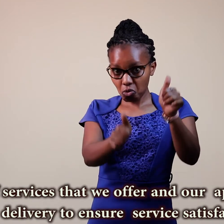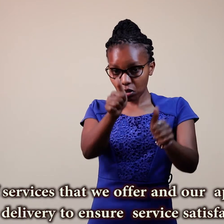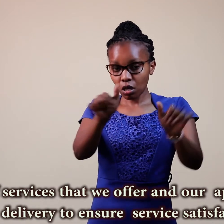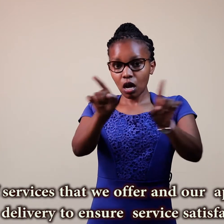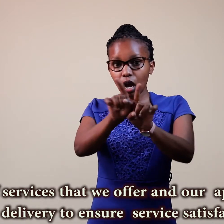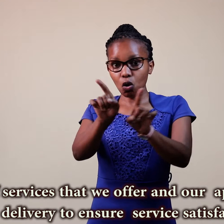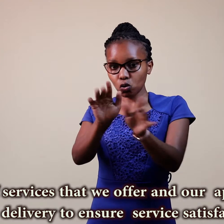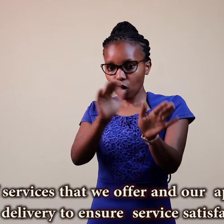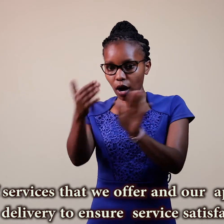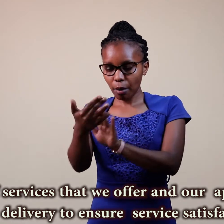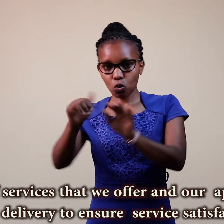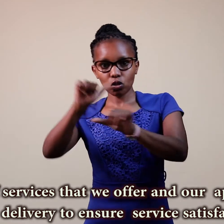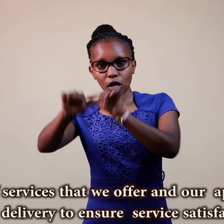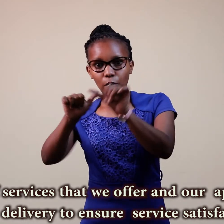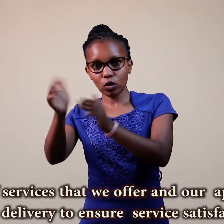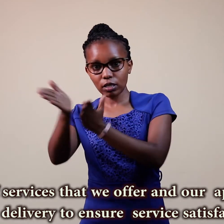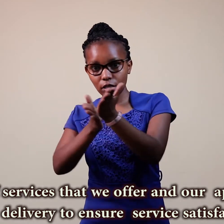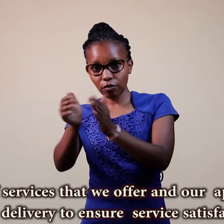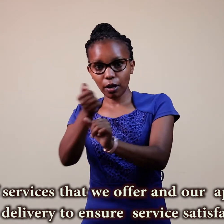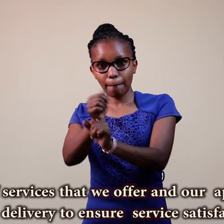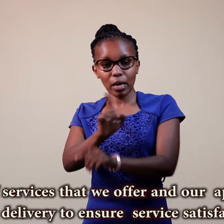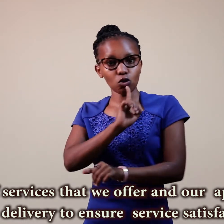approach to service delivery to ensure service satisfaction.